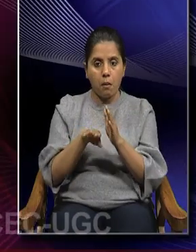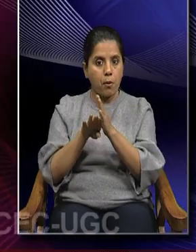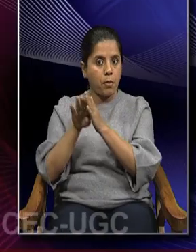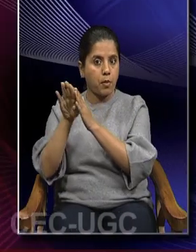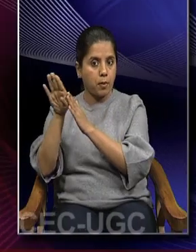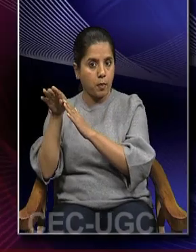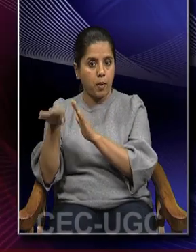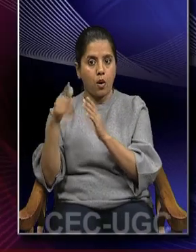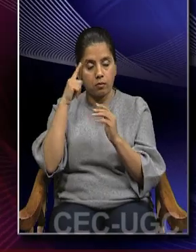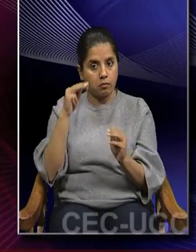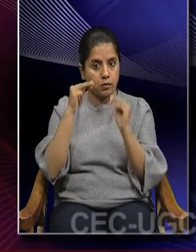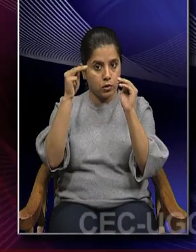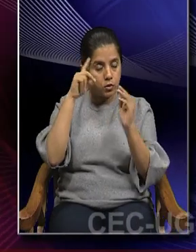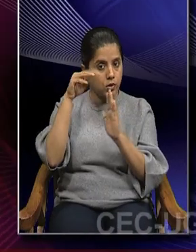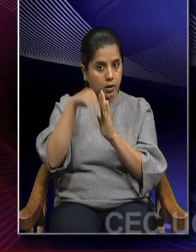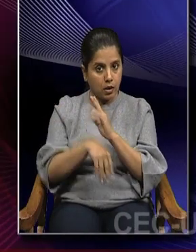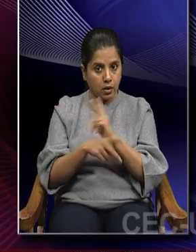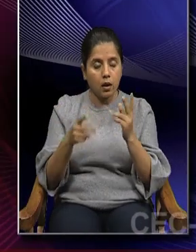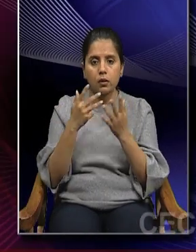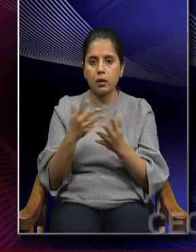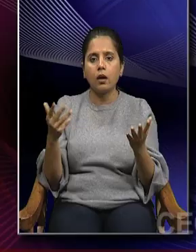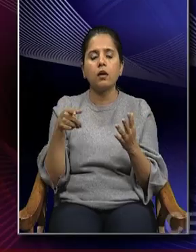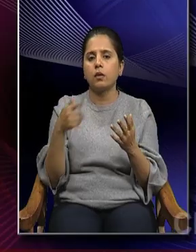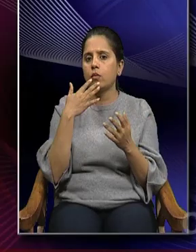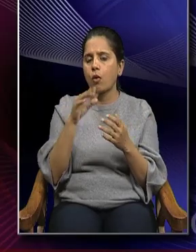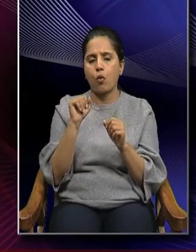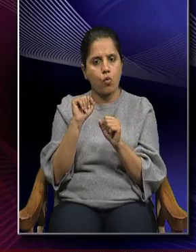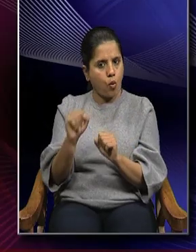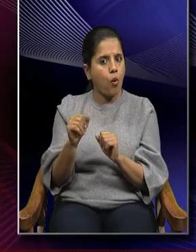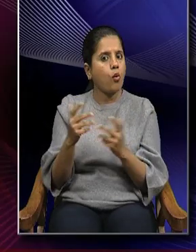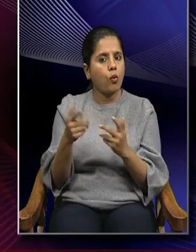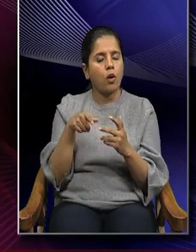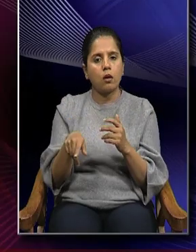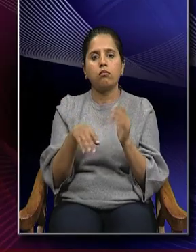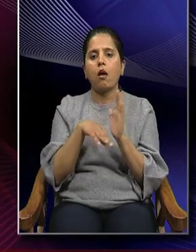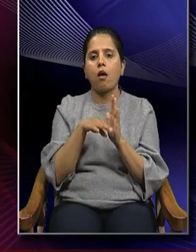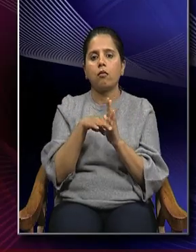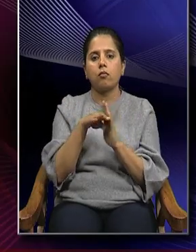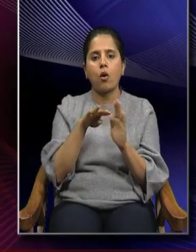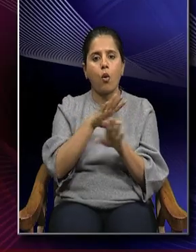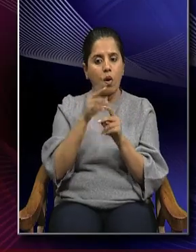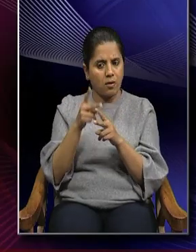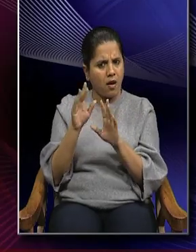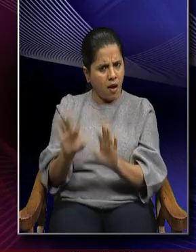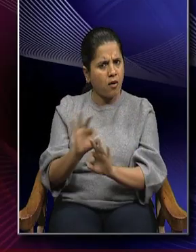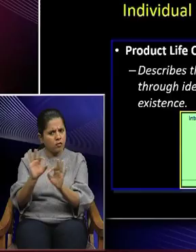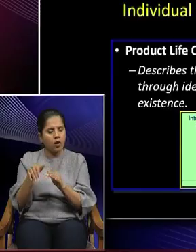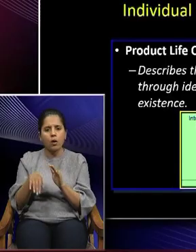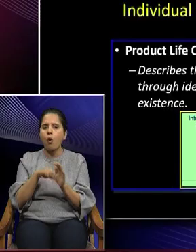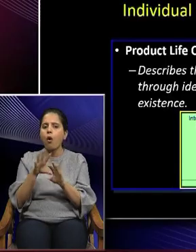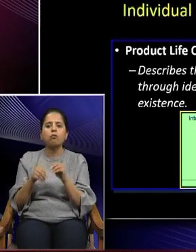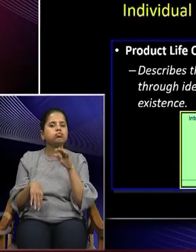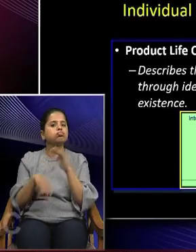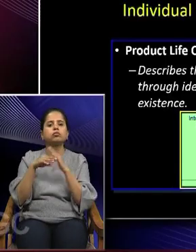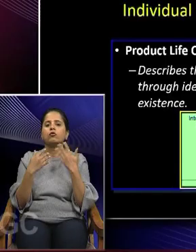and decline, a product is actually completing its stages of existence. This is a